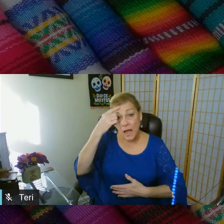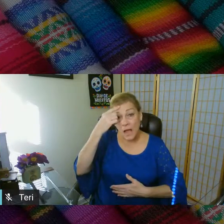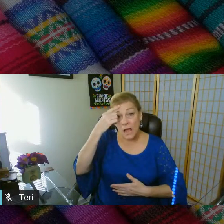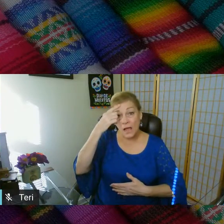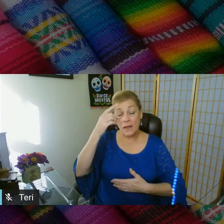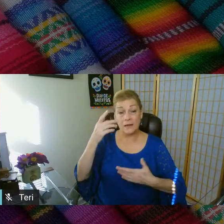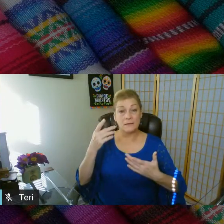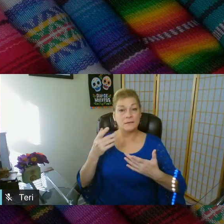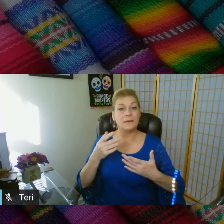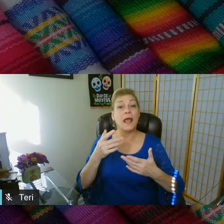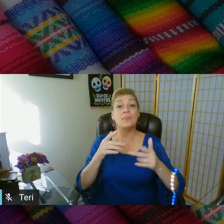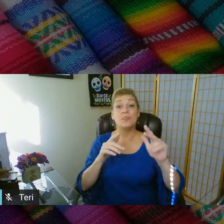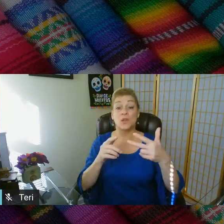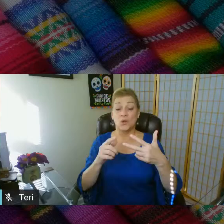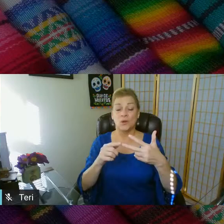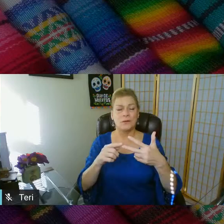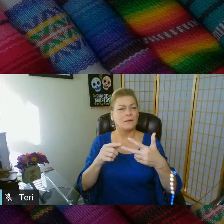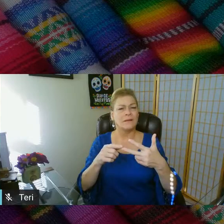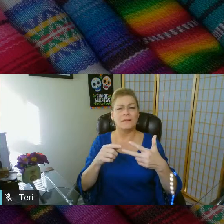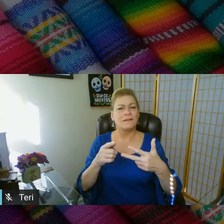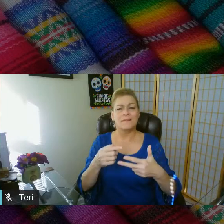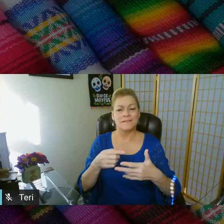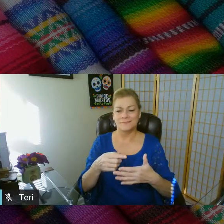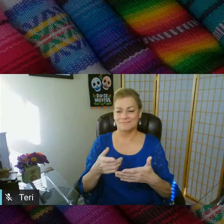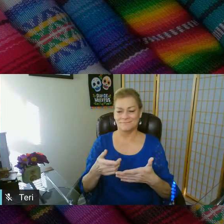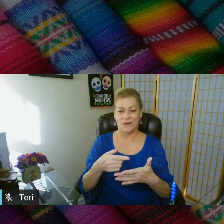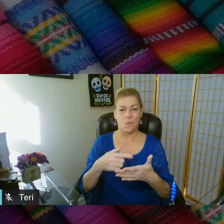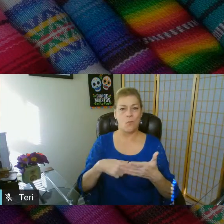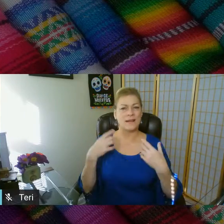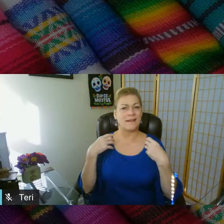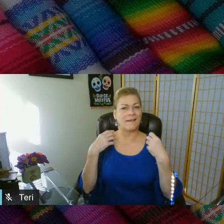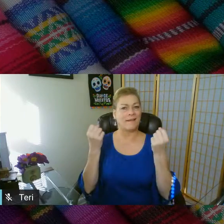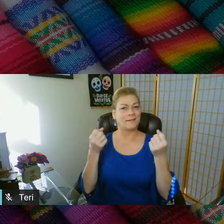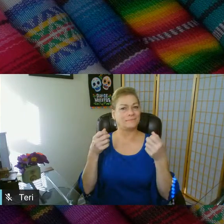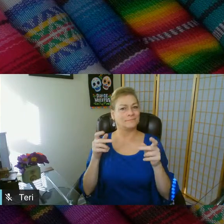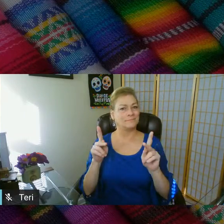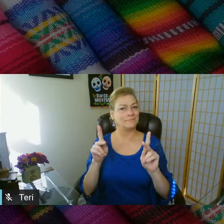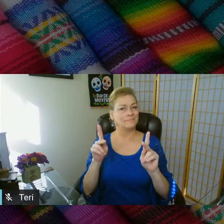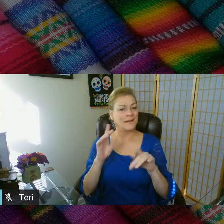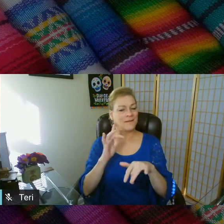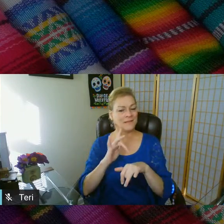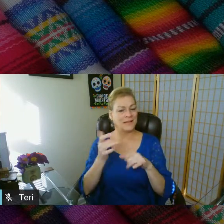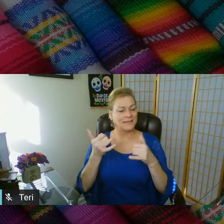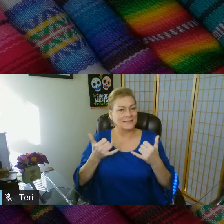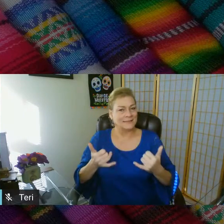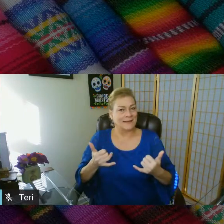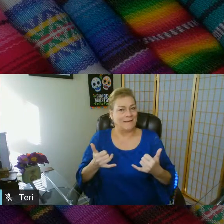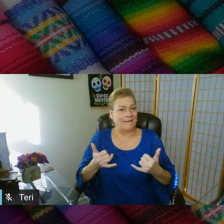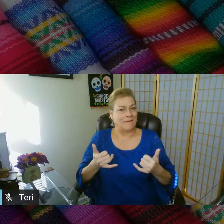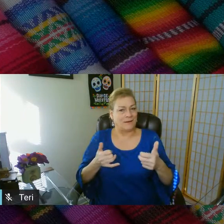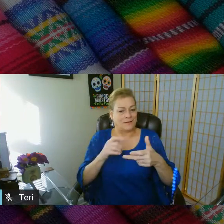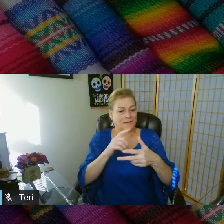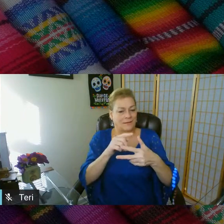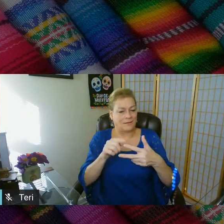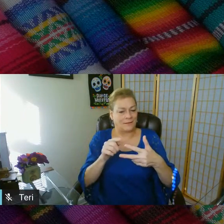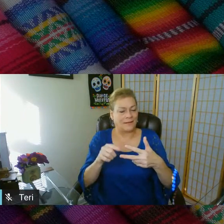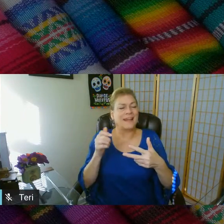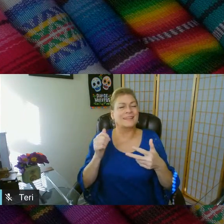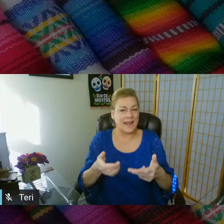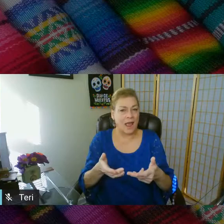healing opportunities are available to me right here, right now? Let's take these questions into